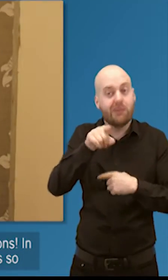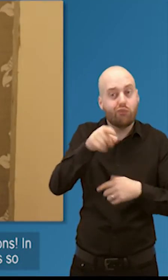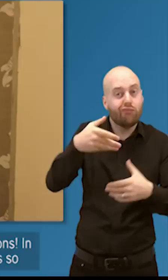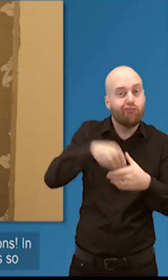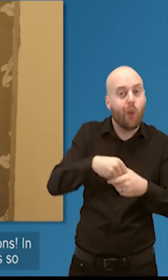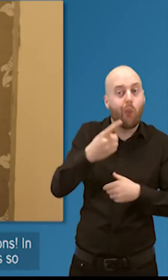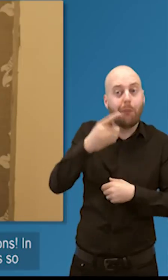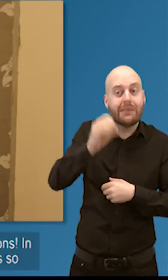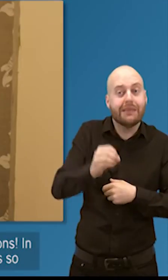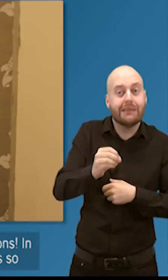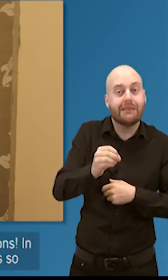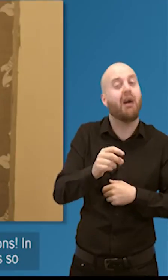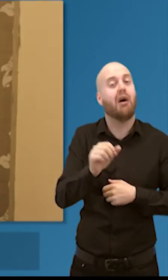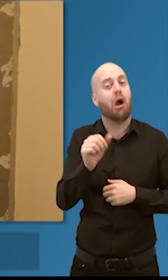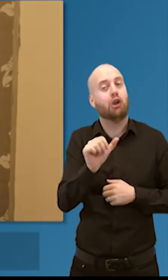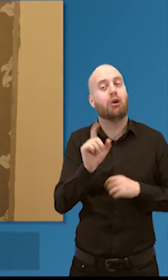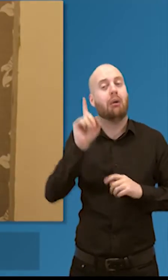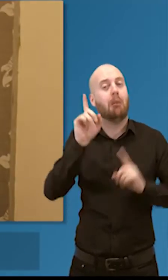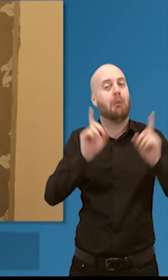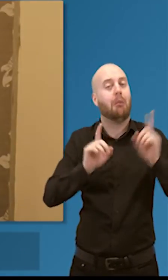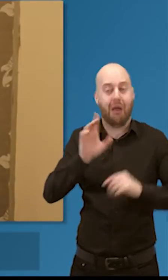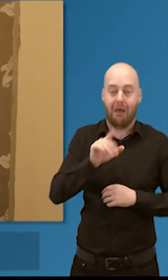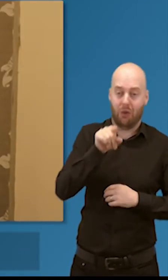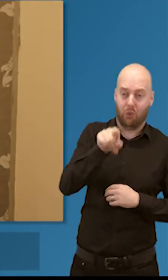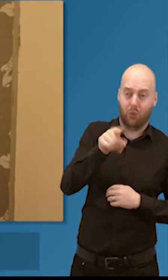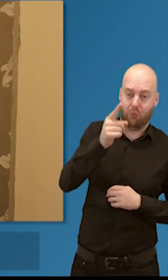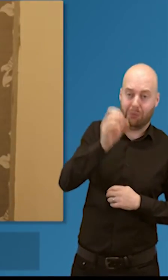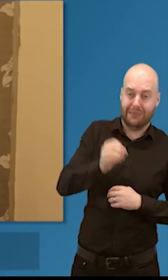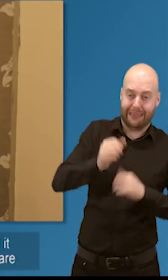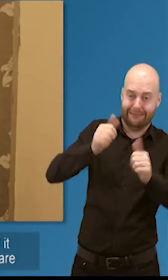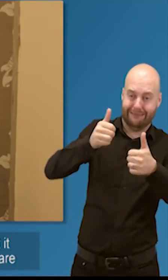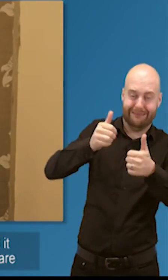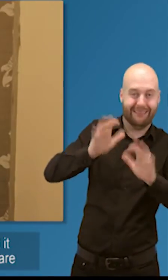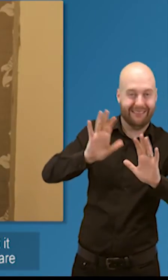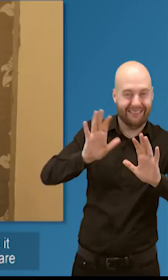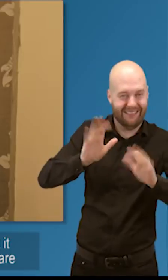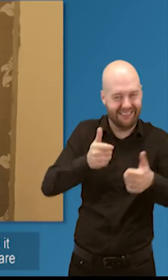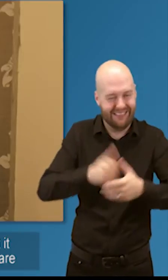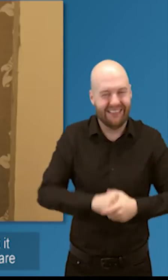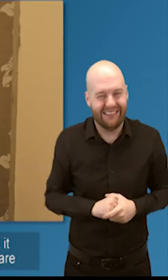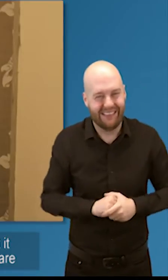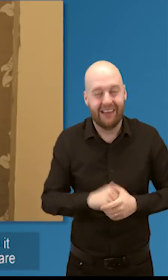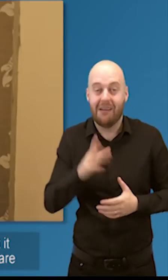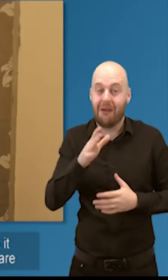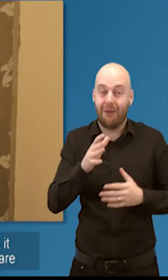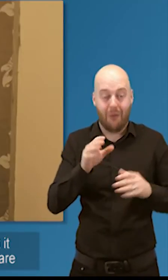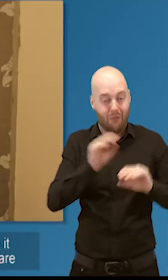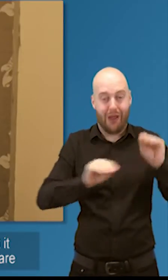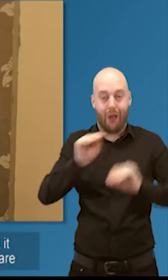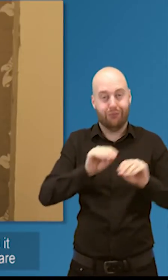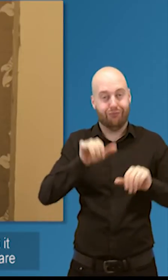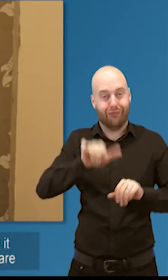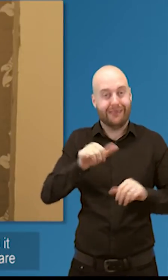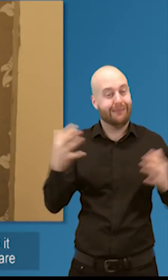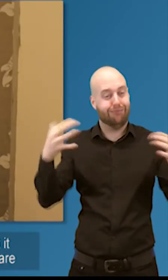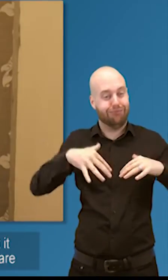that works out pretty nicely in the numbers. So thank you for being here. When you look at the rest of the numbers, what it basically